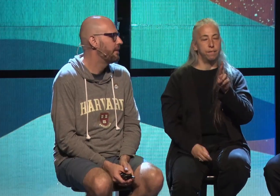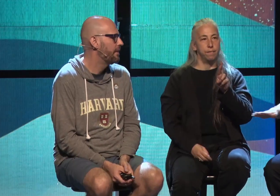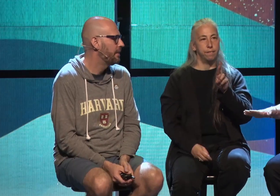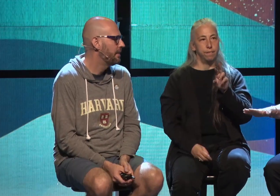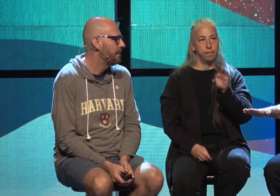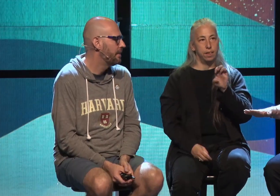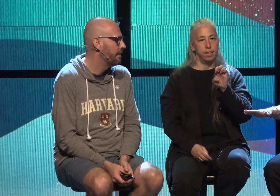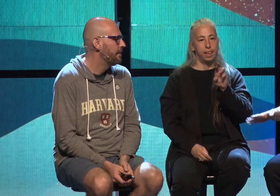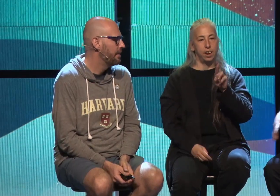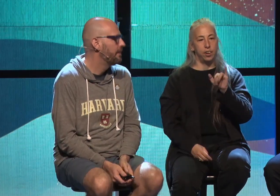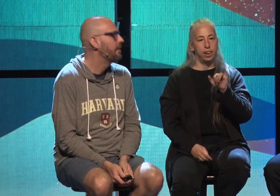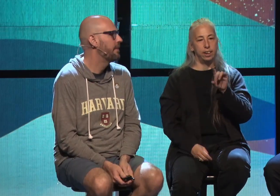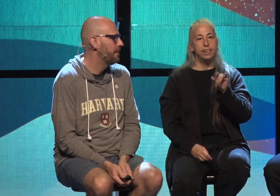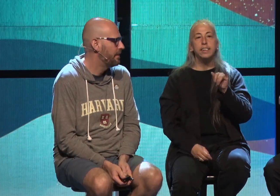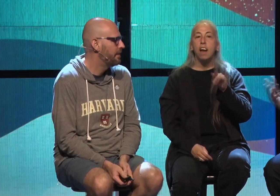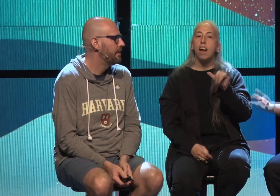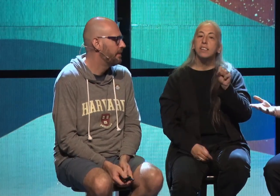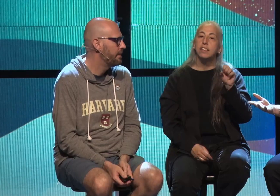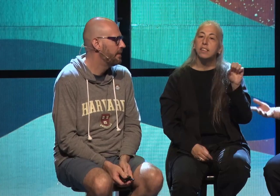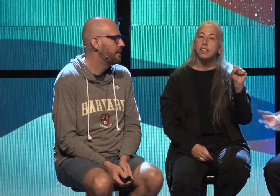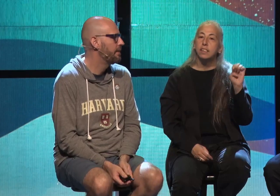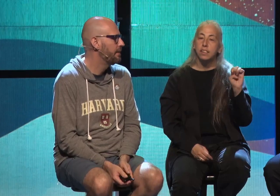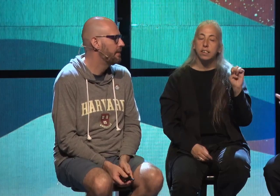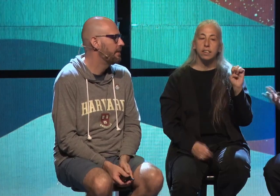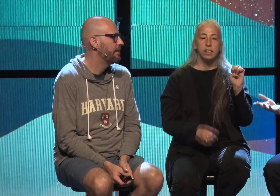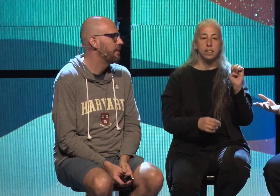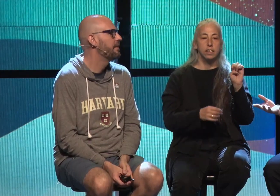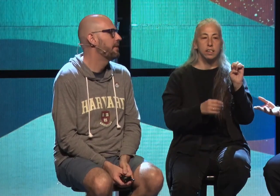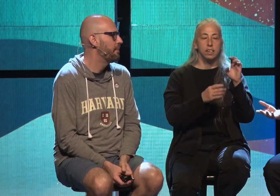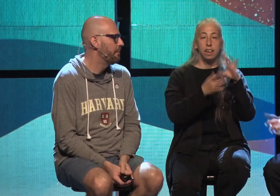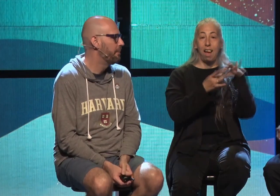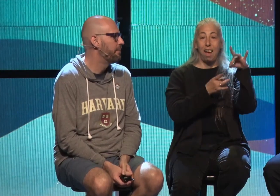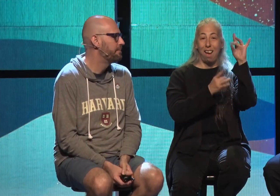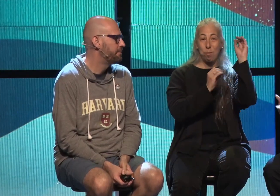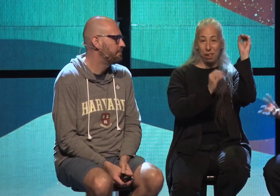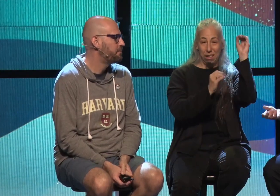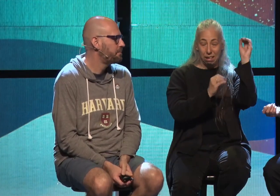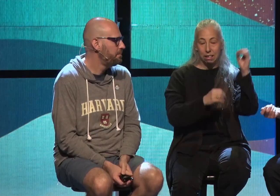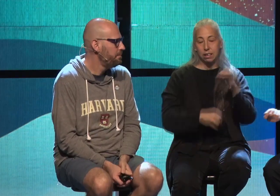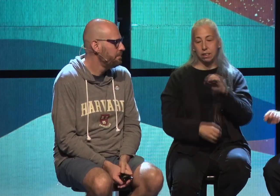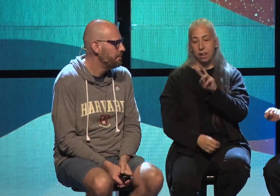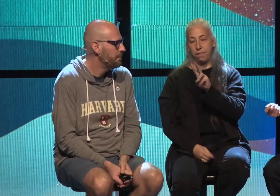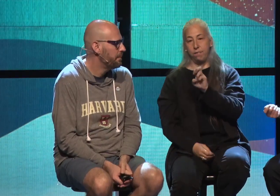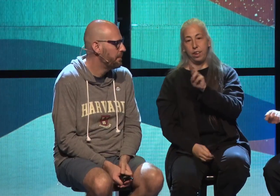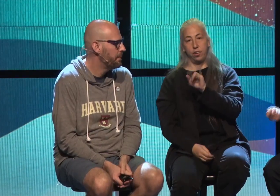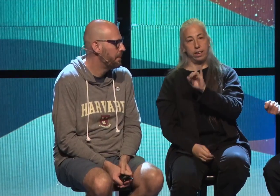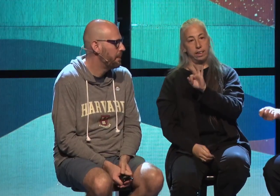is spiritual emptiness, viriditas is spiritual life. And it's in that